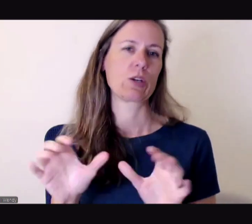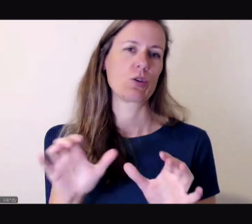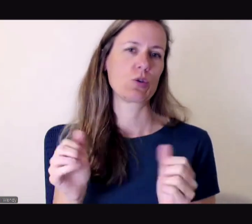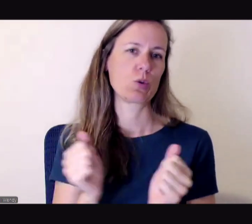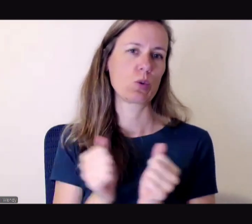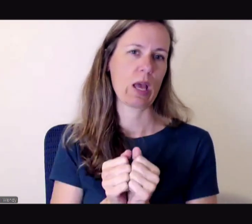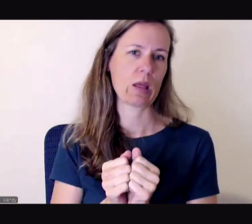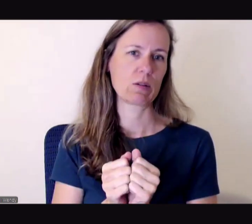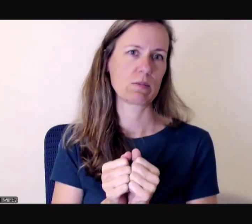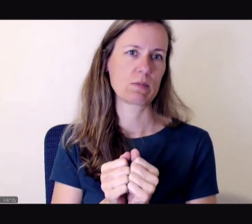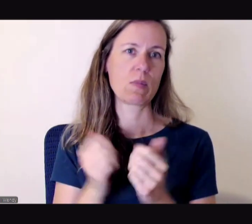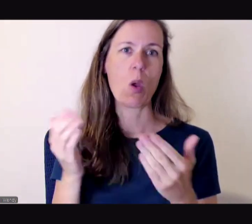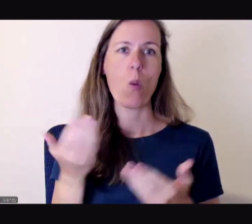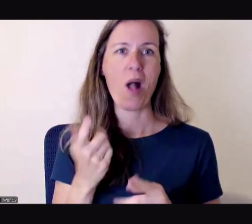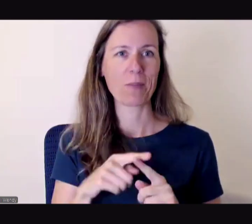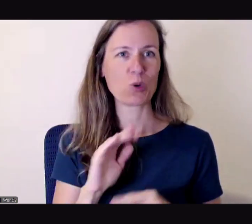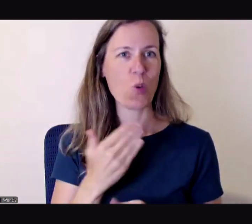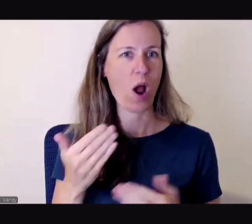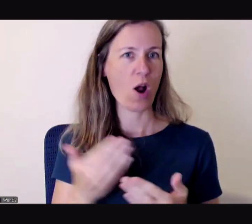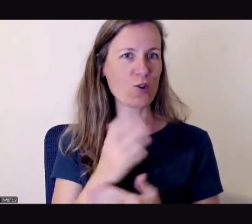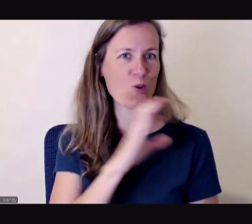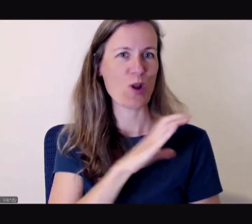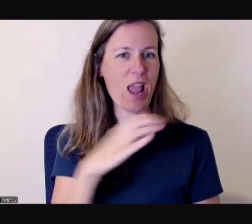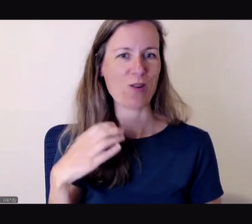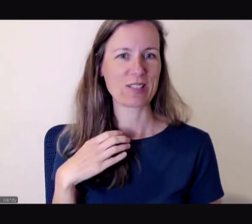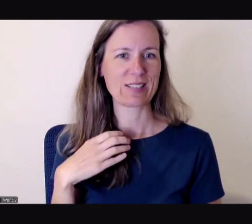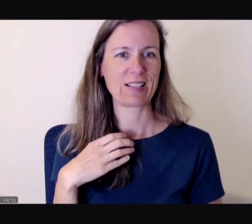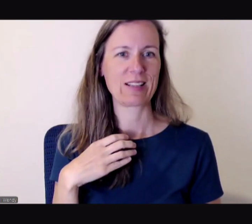Welcome to our new council, full council here.